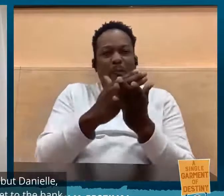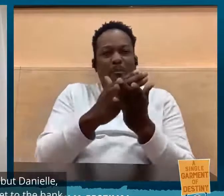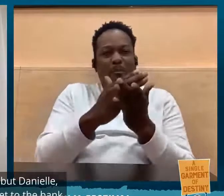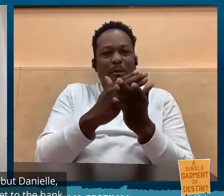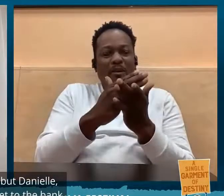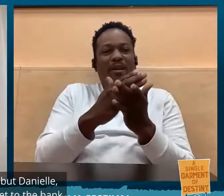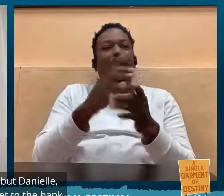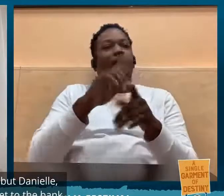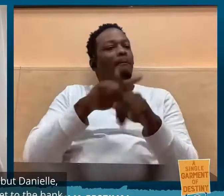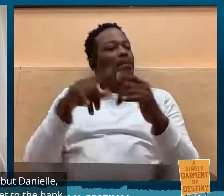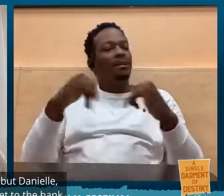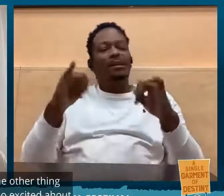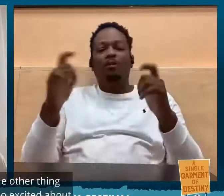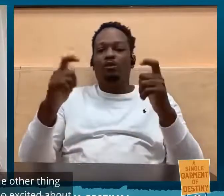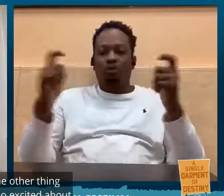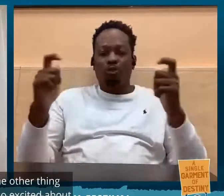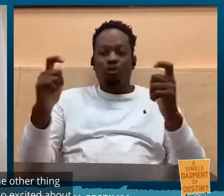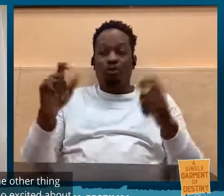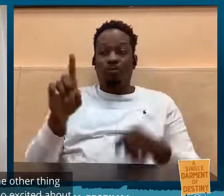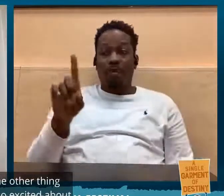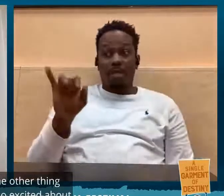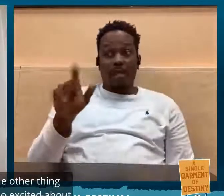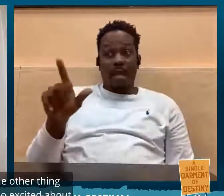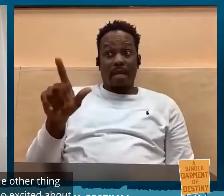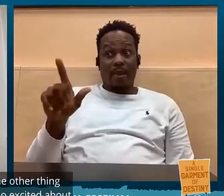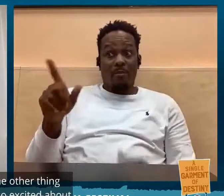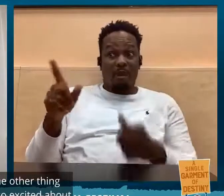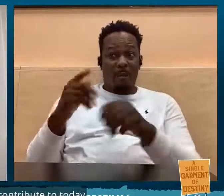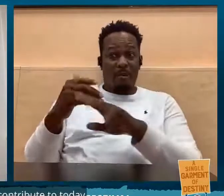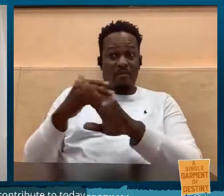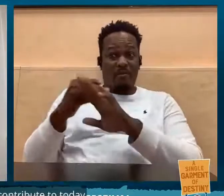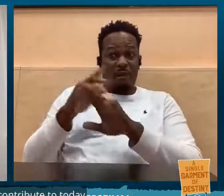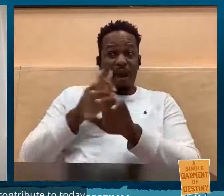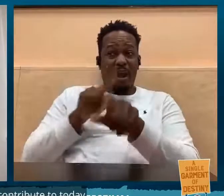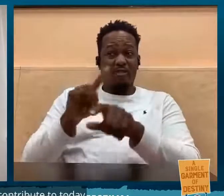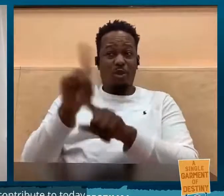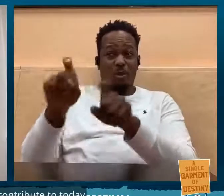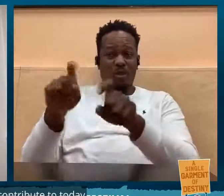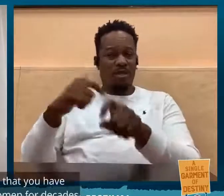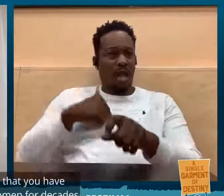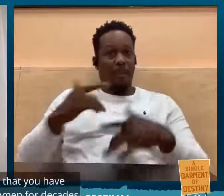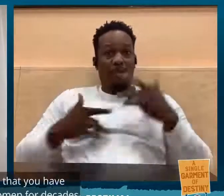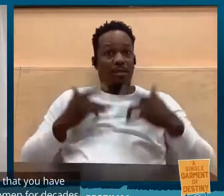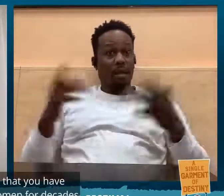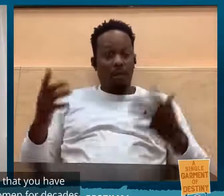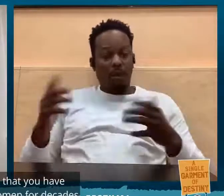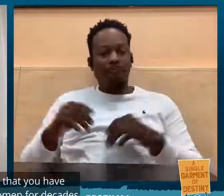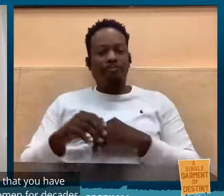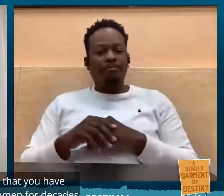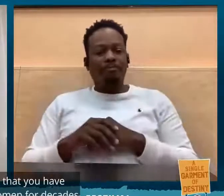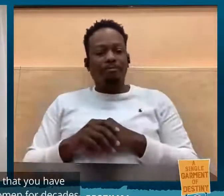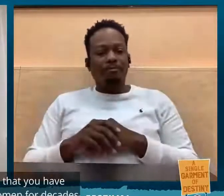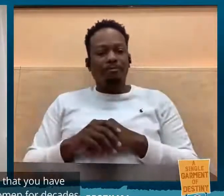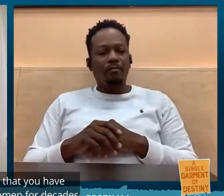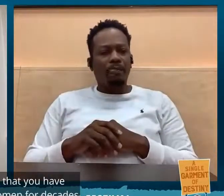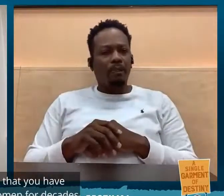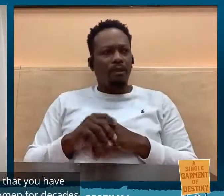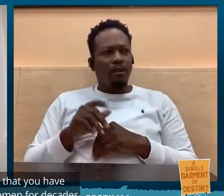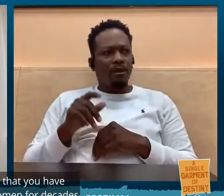But Danielle, before I get to the bank, I think the other thing that I was so excited about being able to contribute to today is the fact that you have